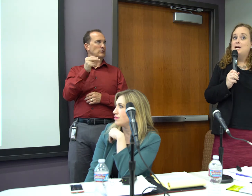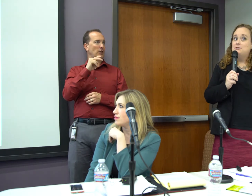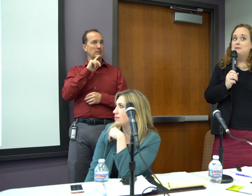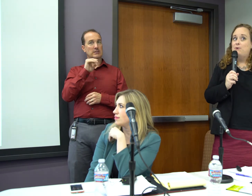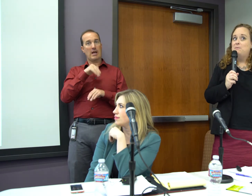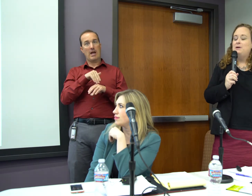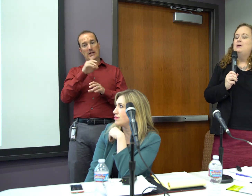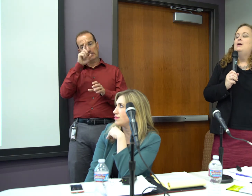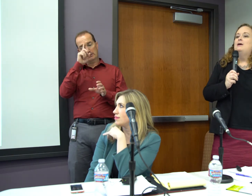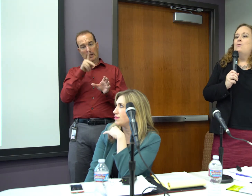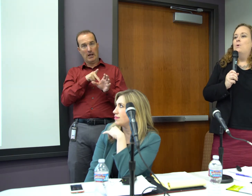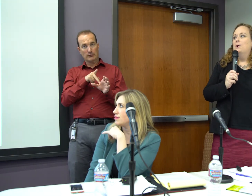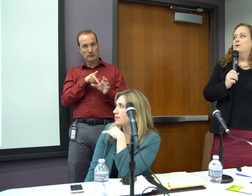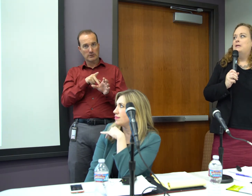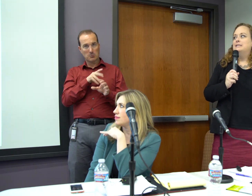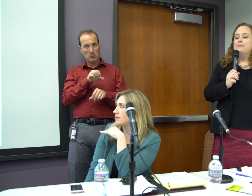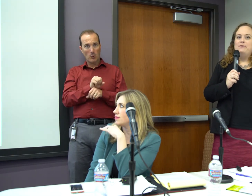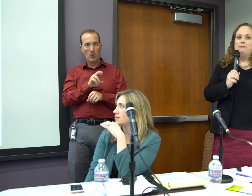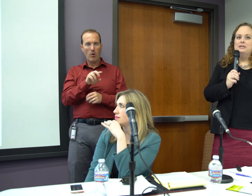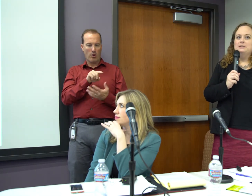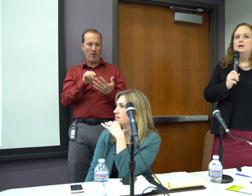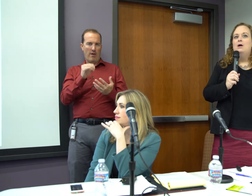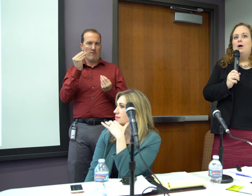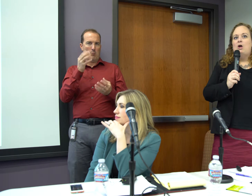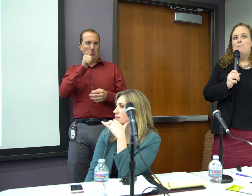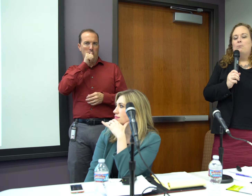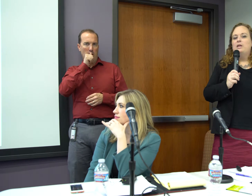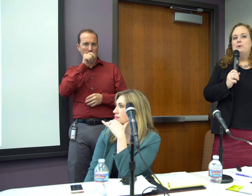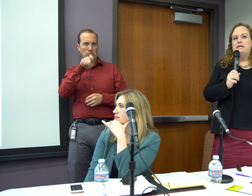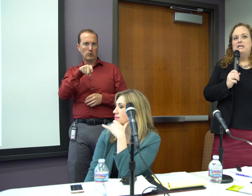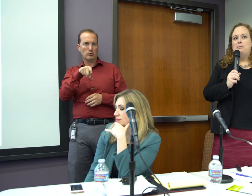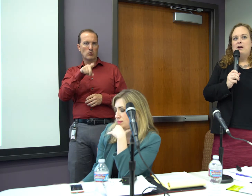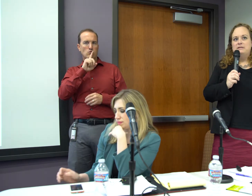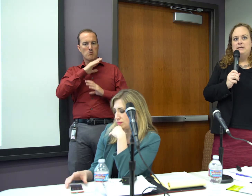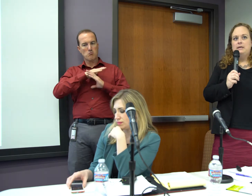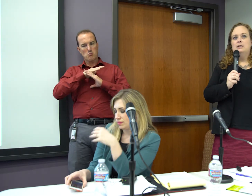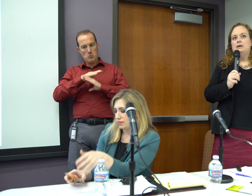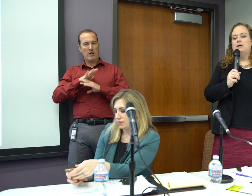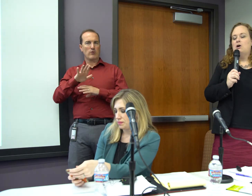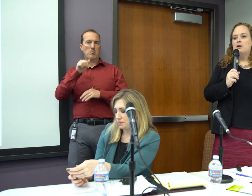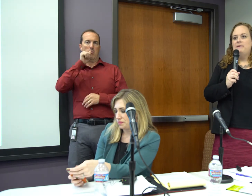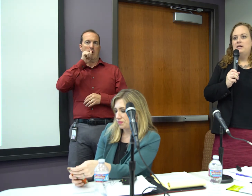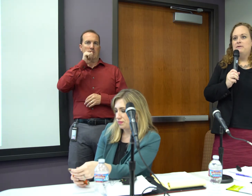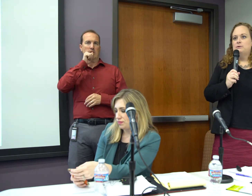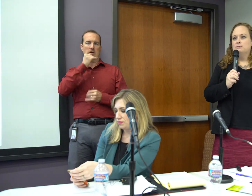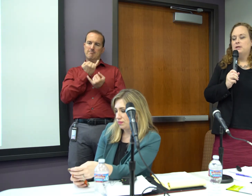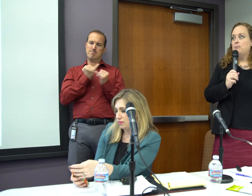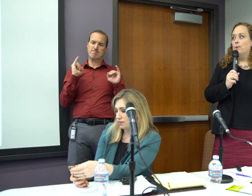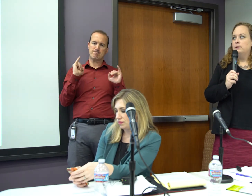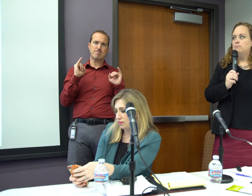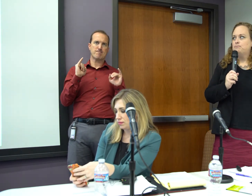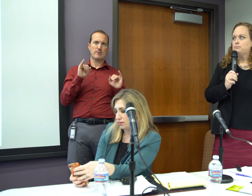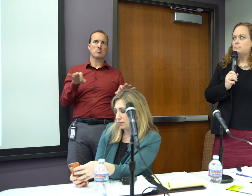his psychiatrist appointment, or that type of information? Really protecting the privacy and the autonomy of the individual is